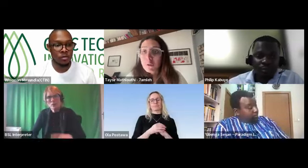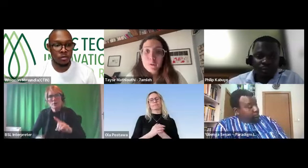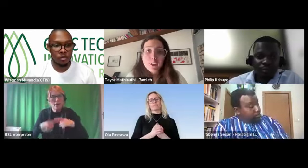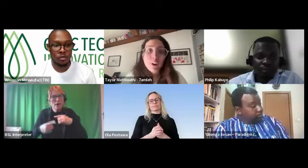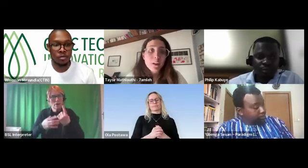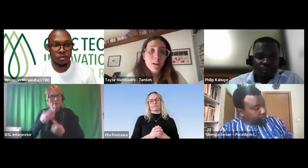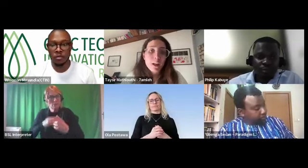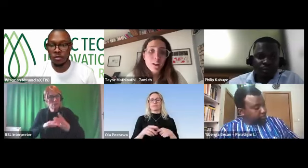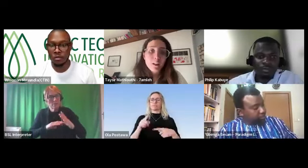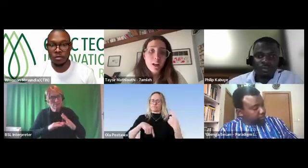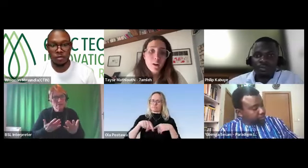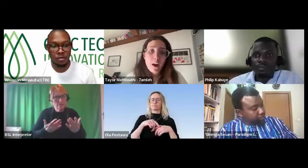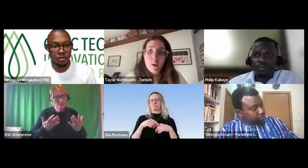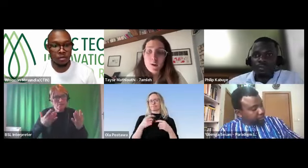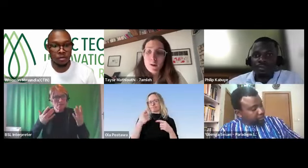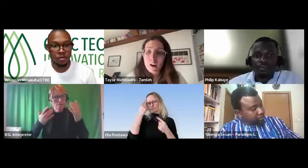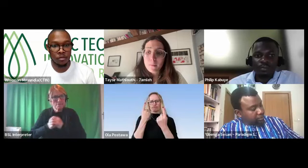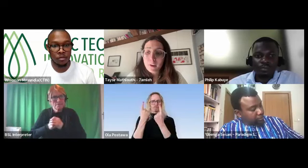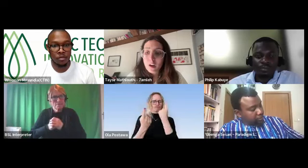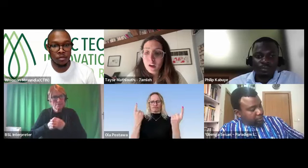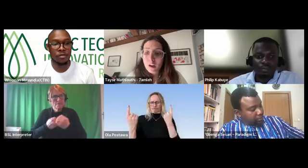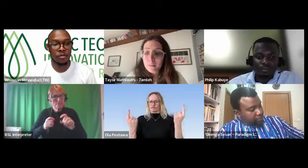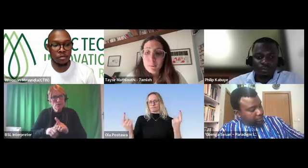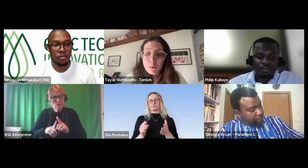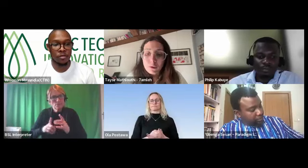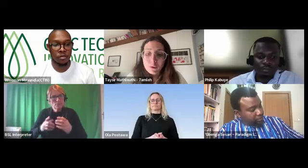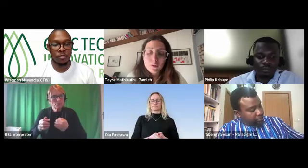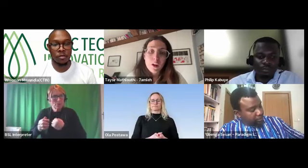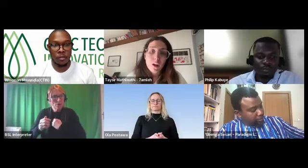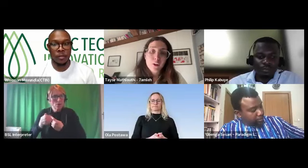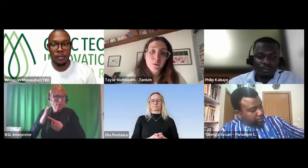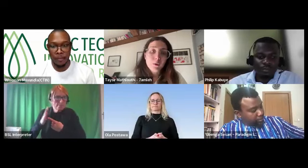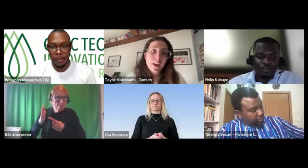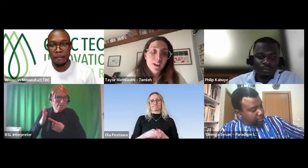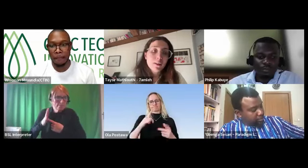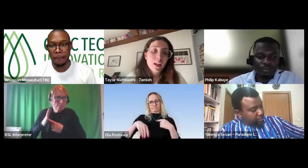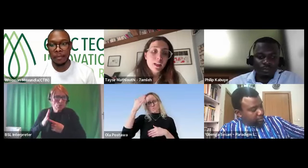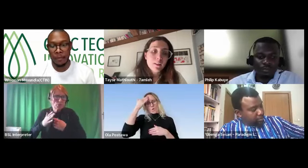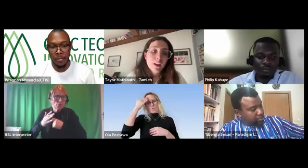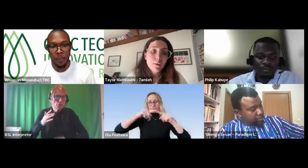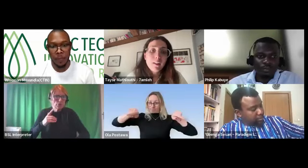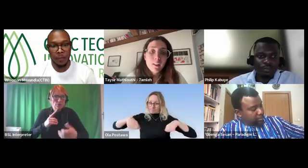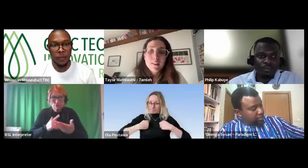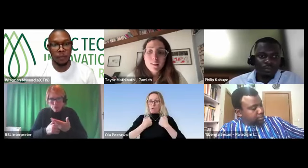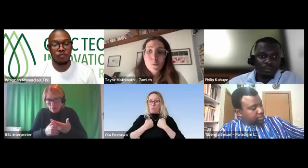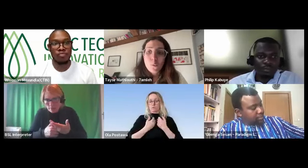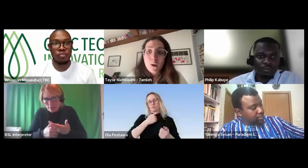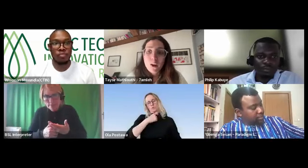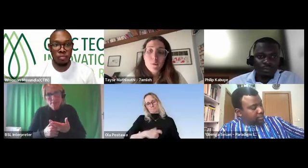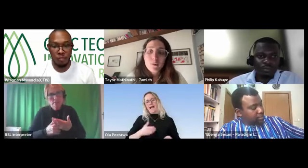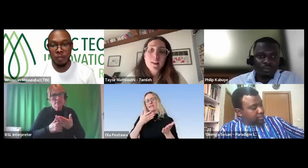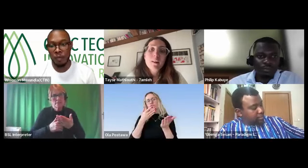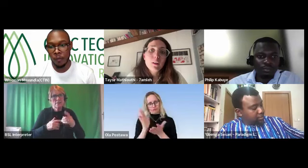our individual freedom and our important human rights. And I do think